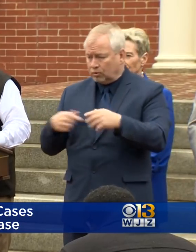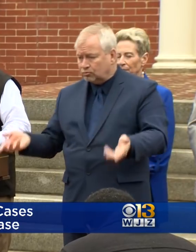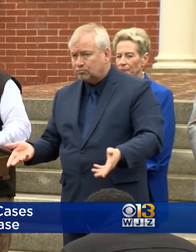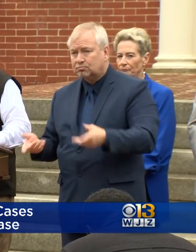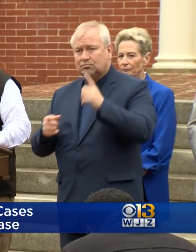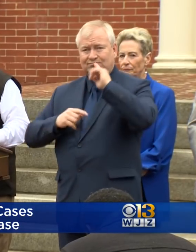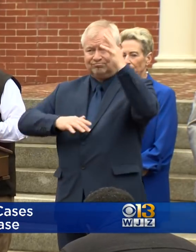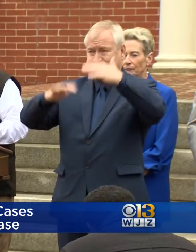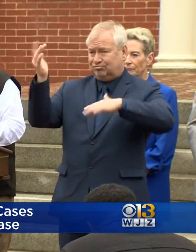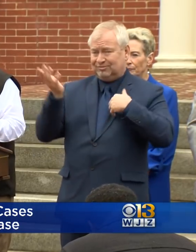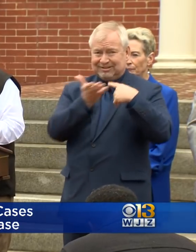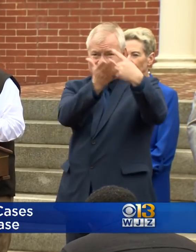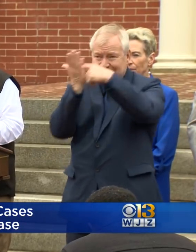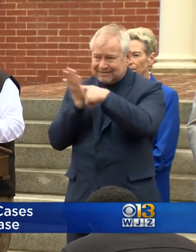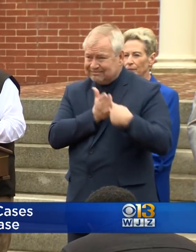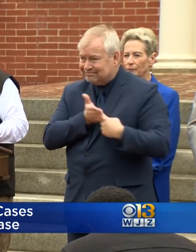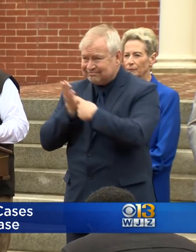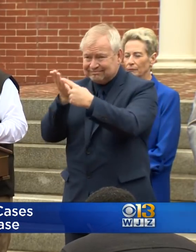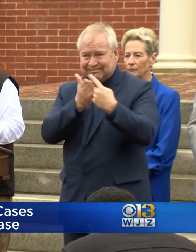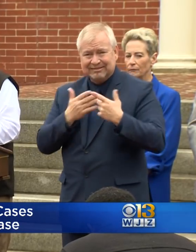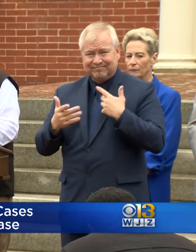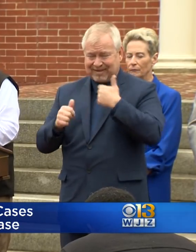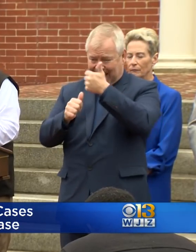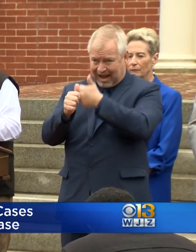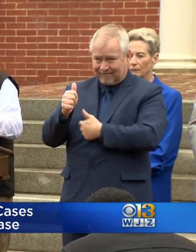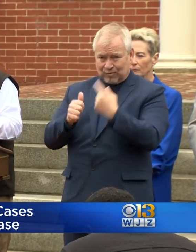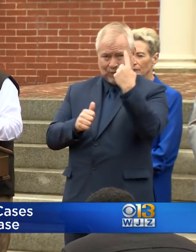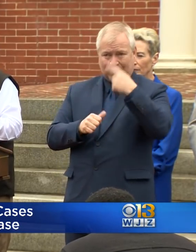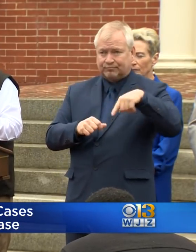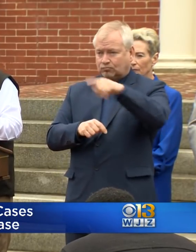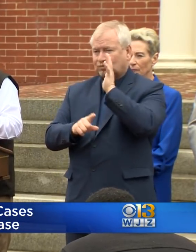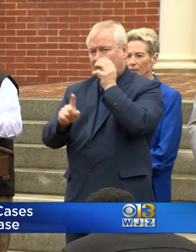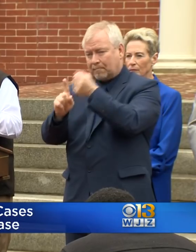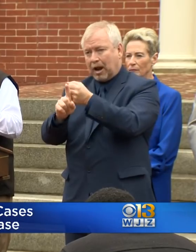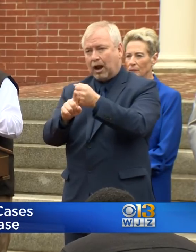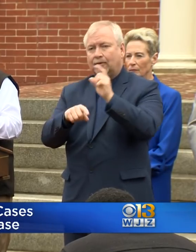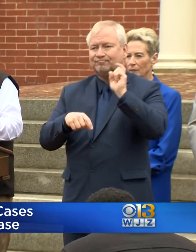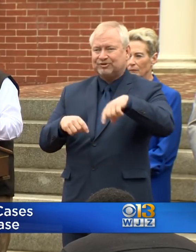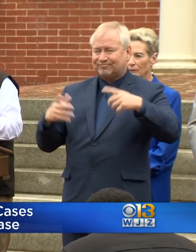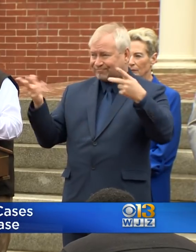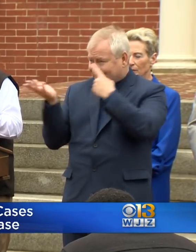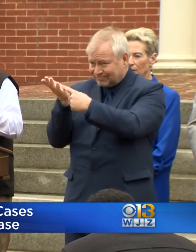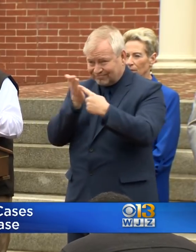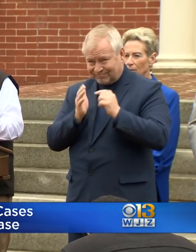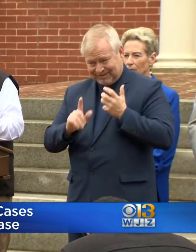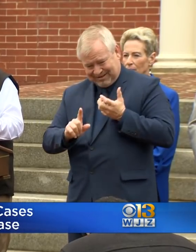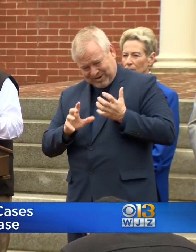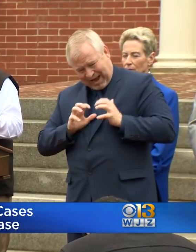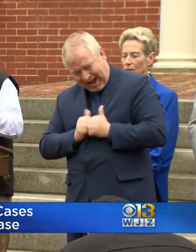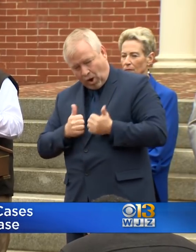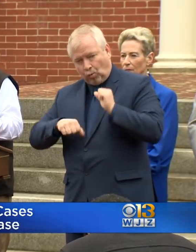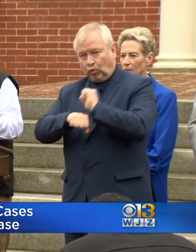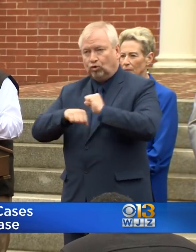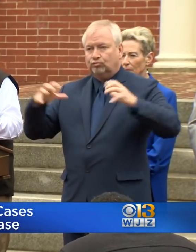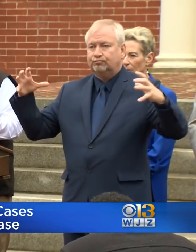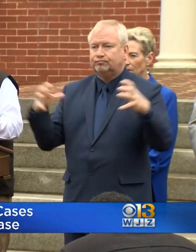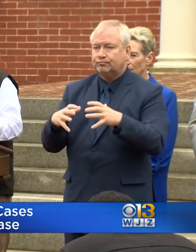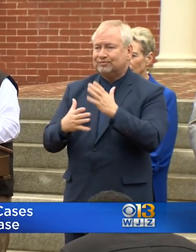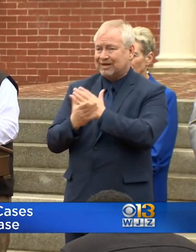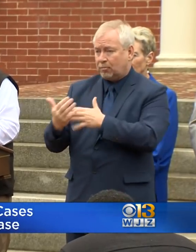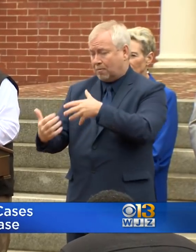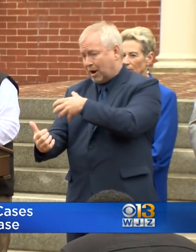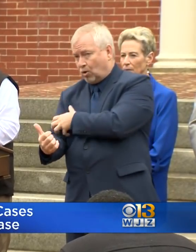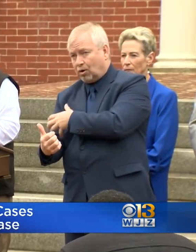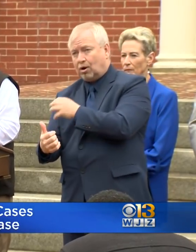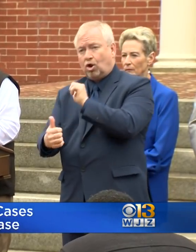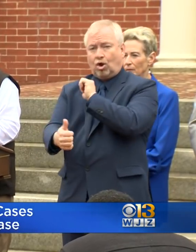leaders. It's going to take every single one of us working together. There are certain, powers and authorities and responsibilities at the federal